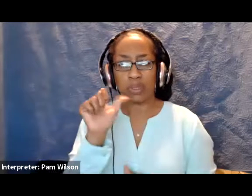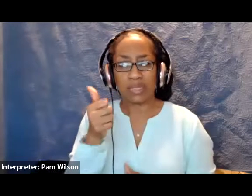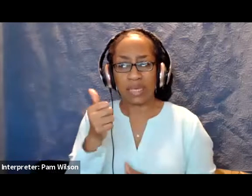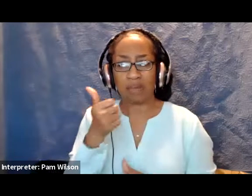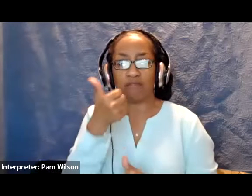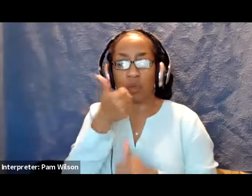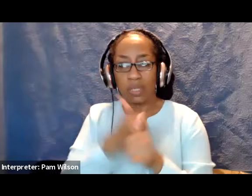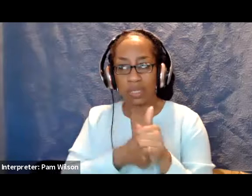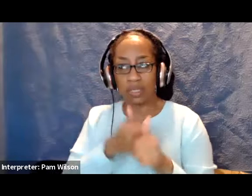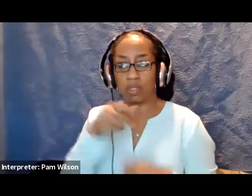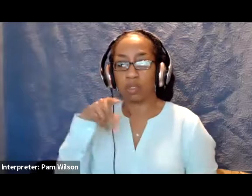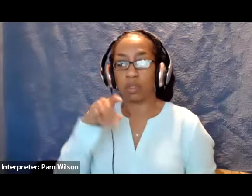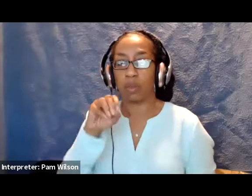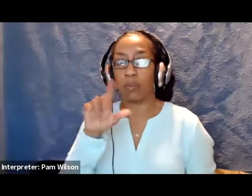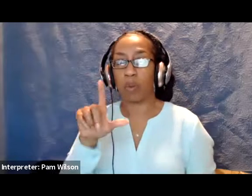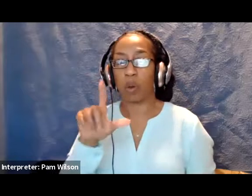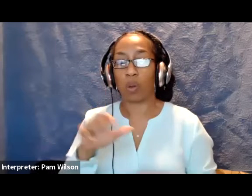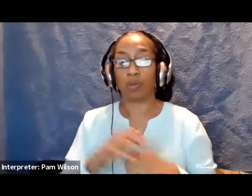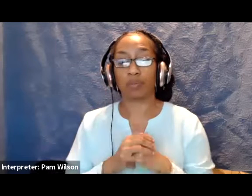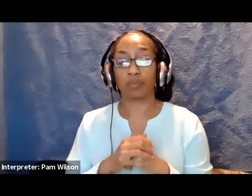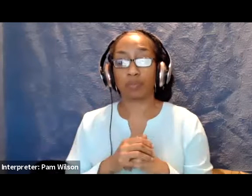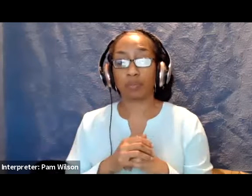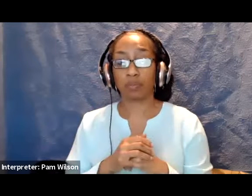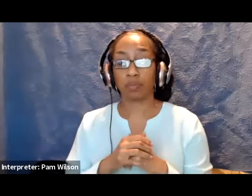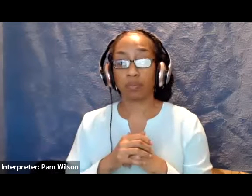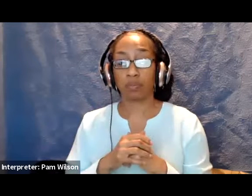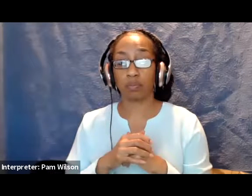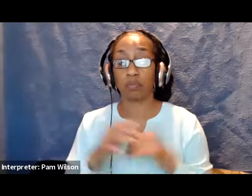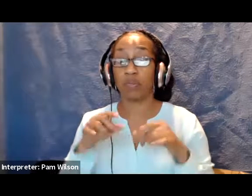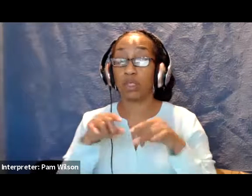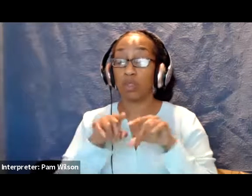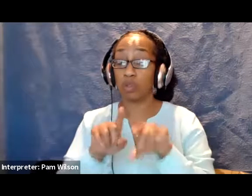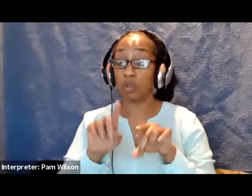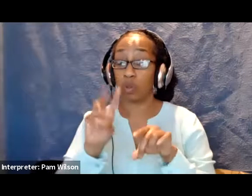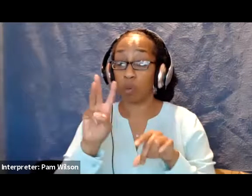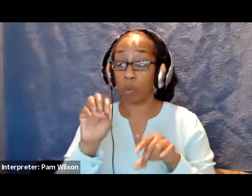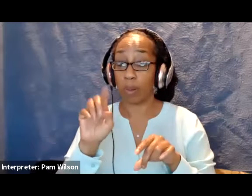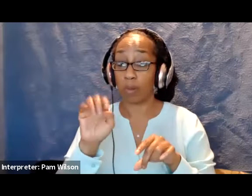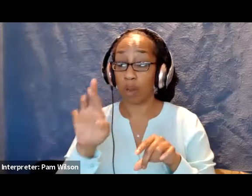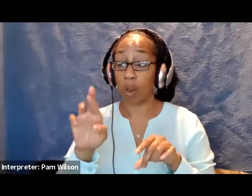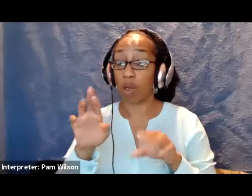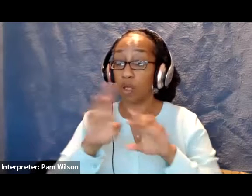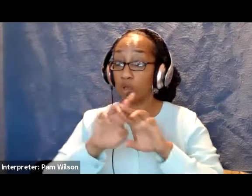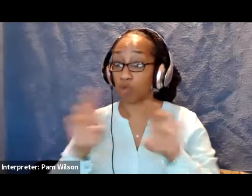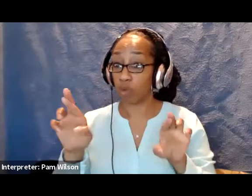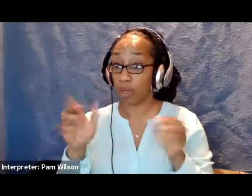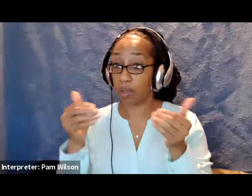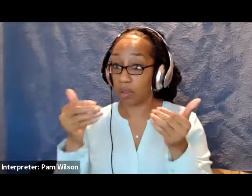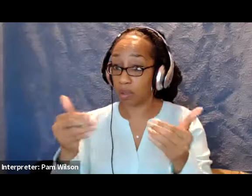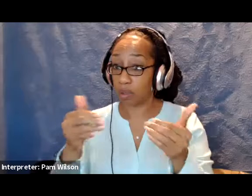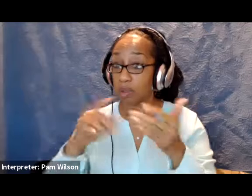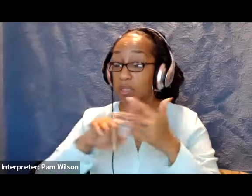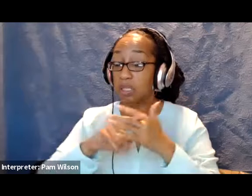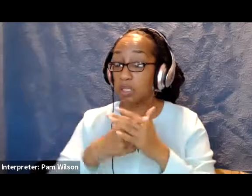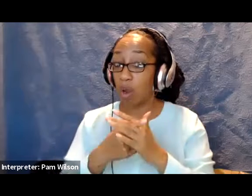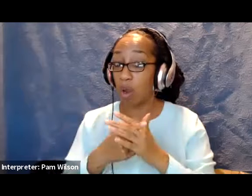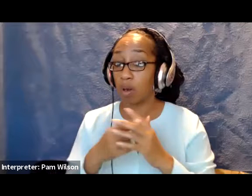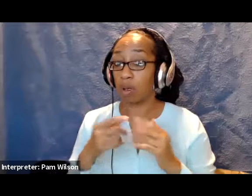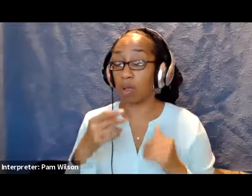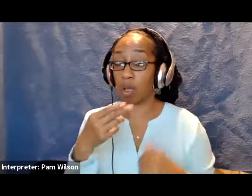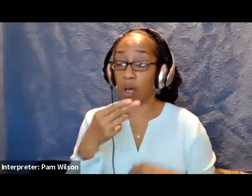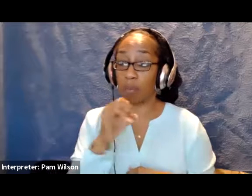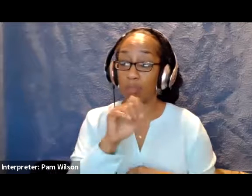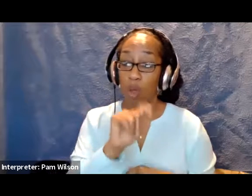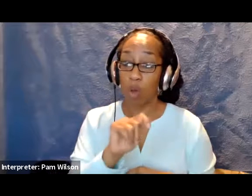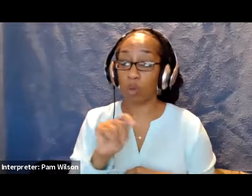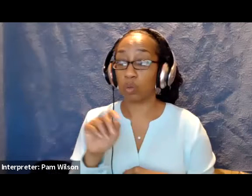right. And then once you're in your webinar and you're ready to launch it, the host or the webinar